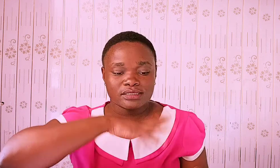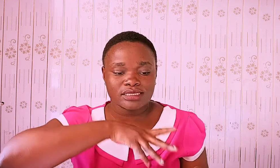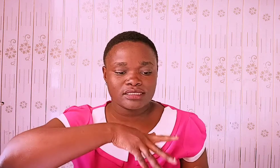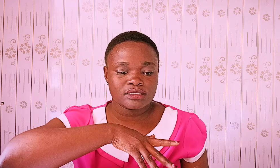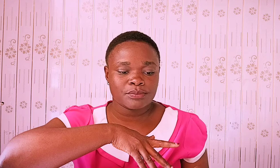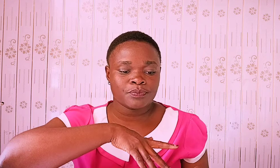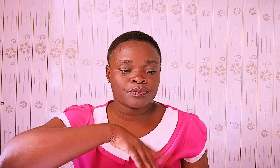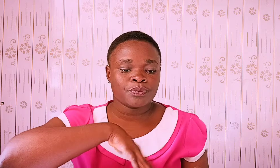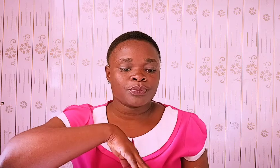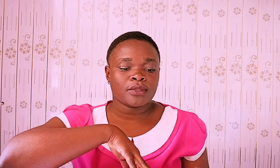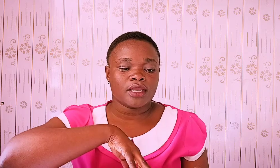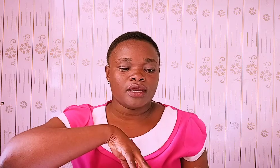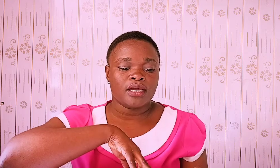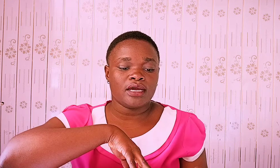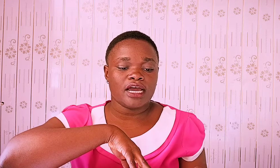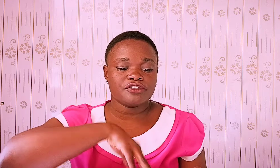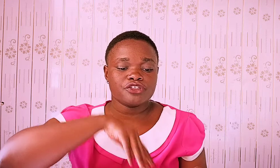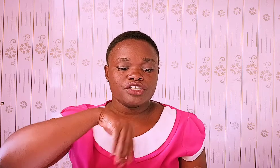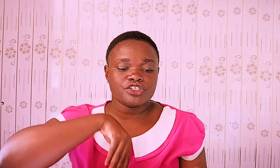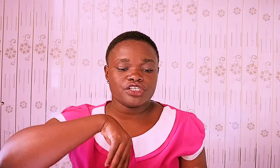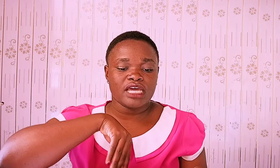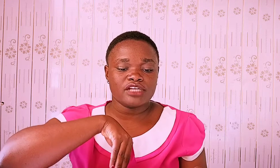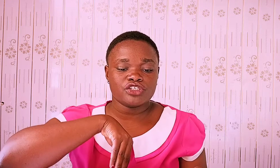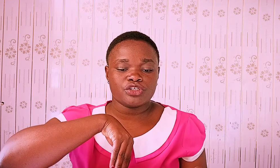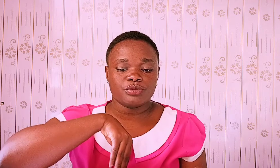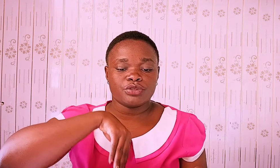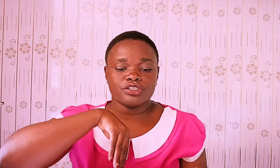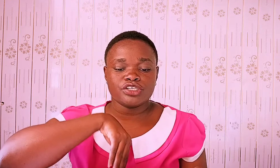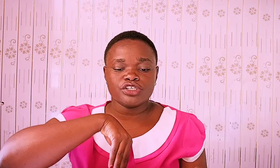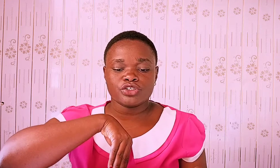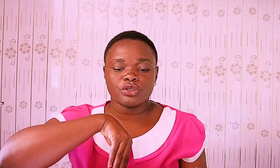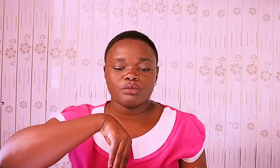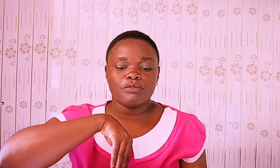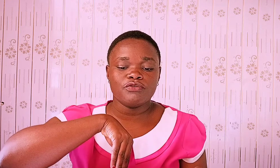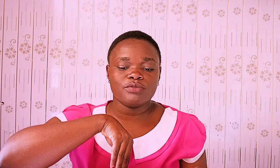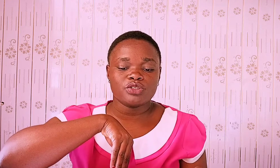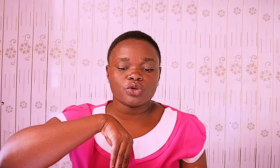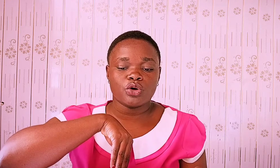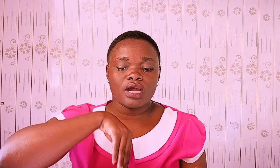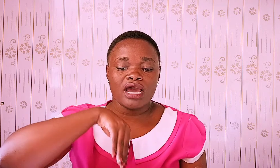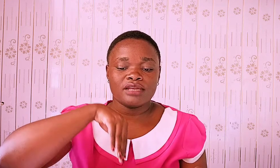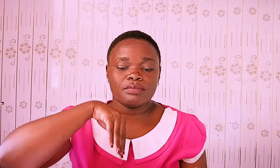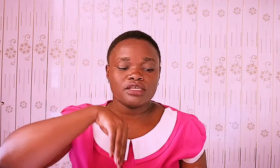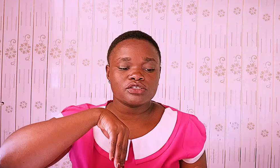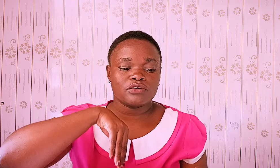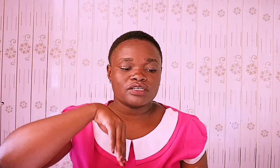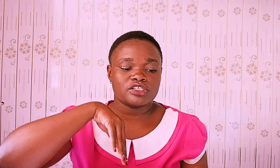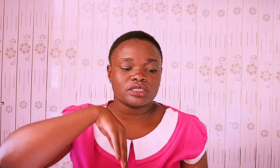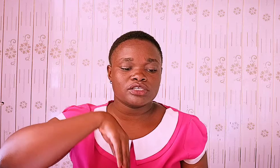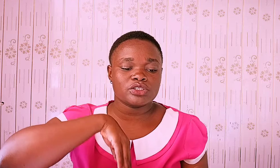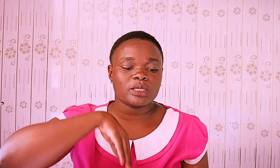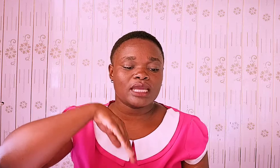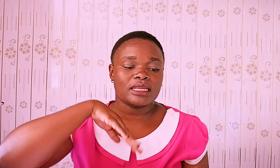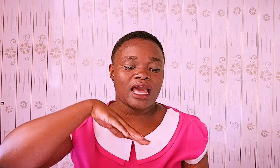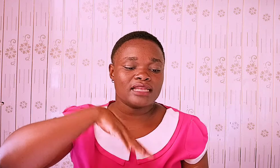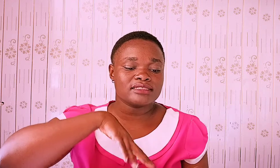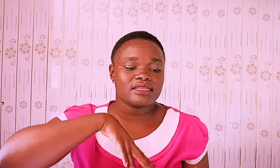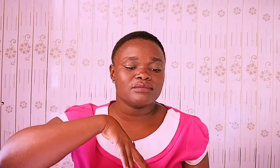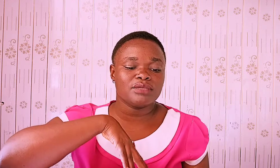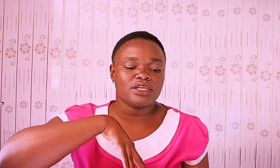that a change in hand shape, orientation, movement, and place of articulation can alter the meaning of